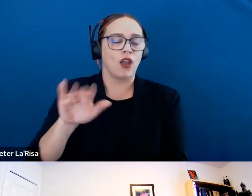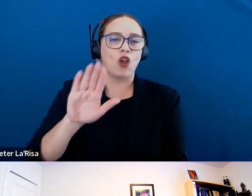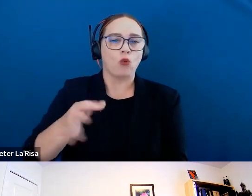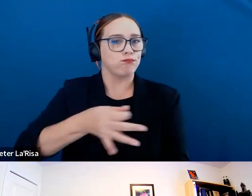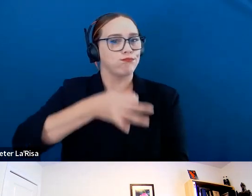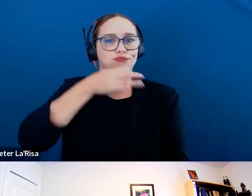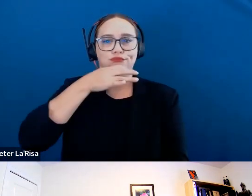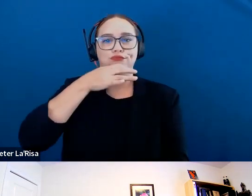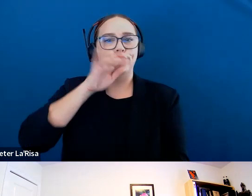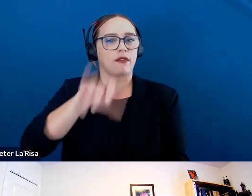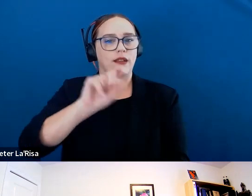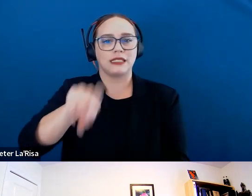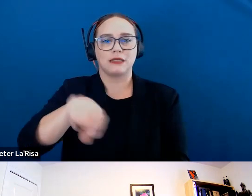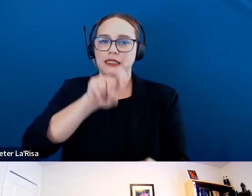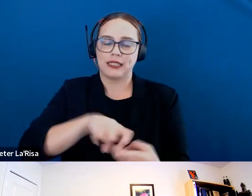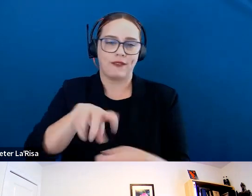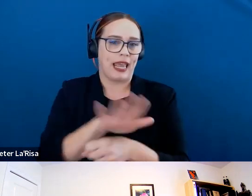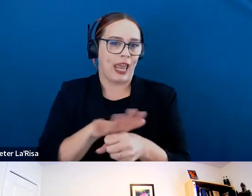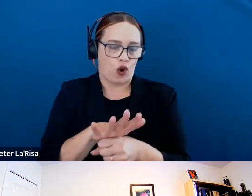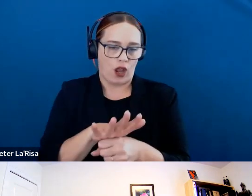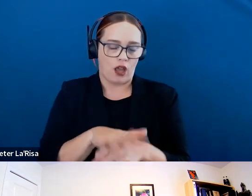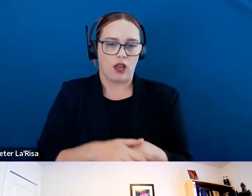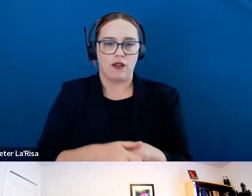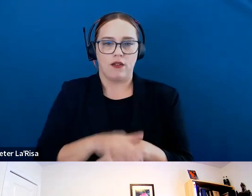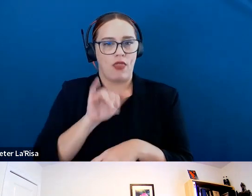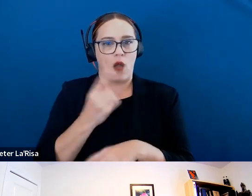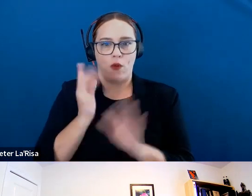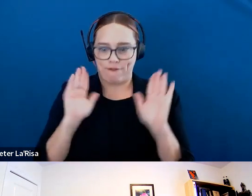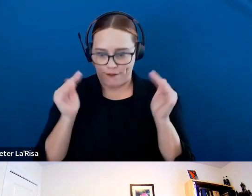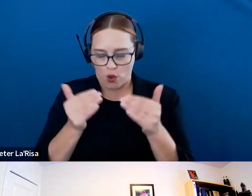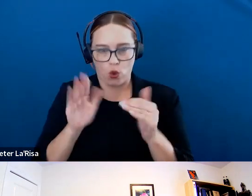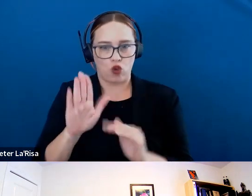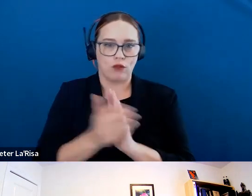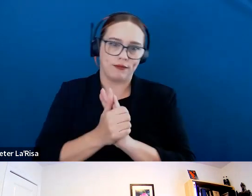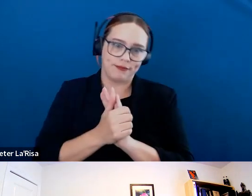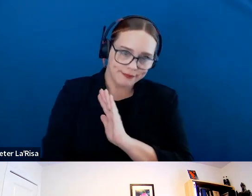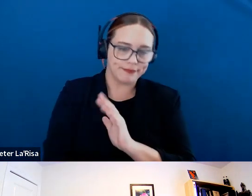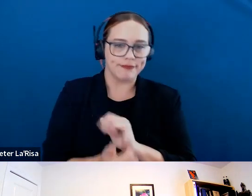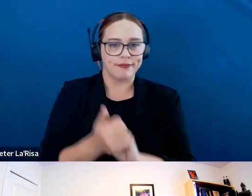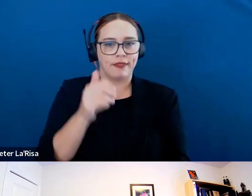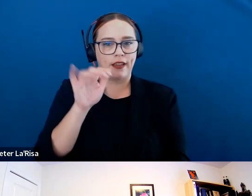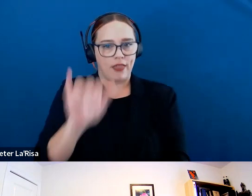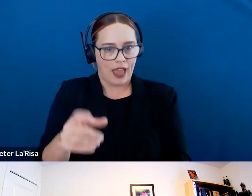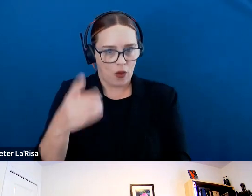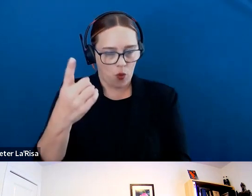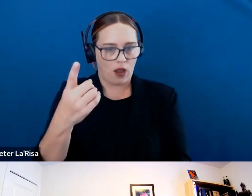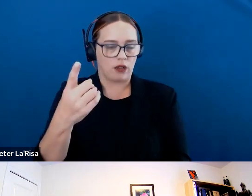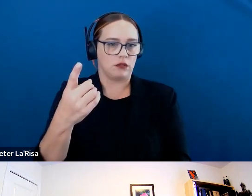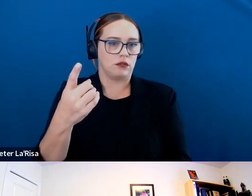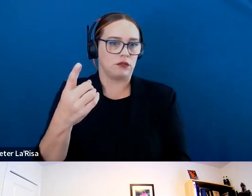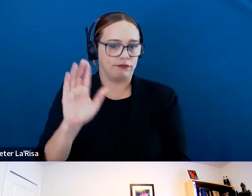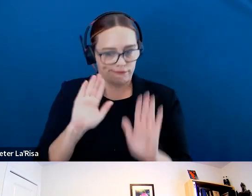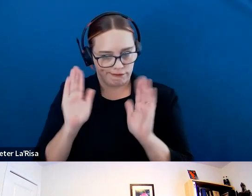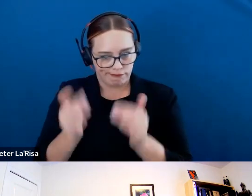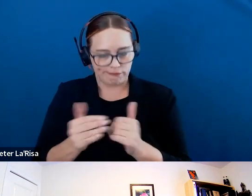mastered this particular area. You're an expert in that particular area. And